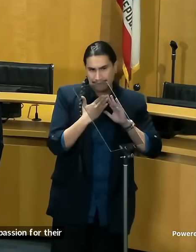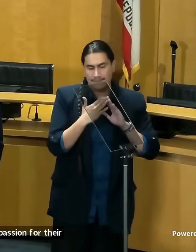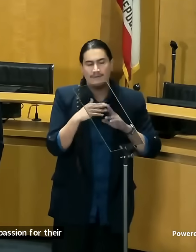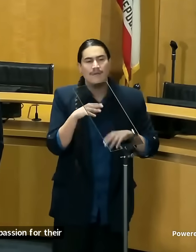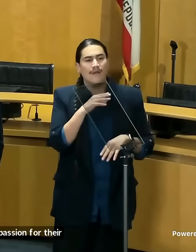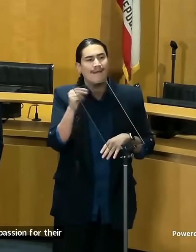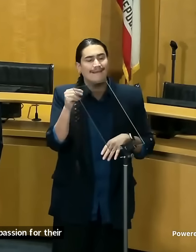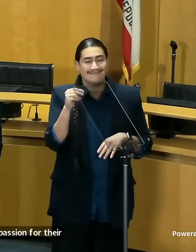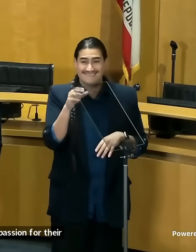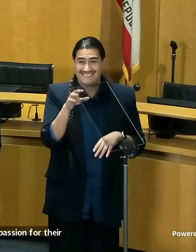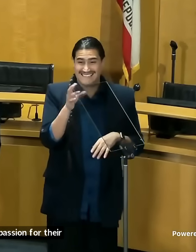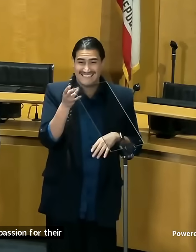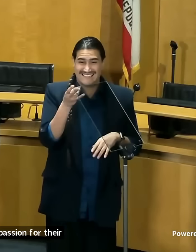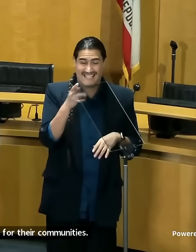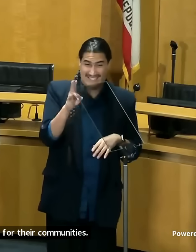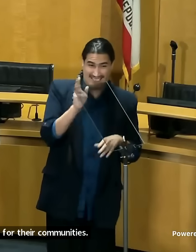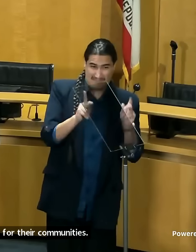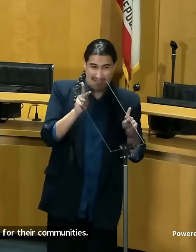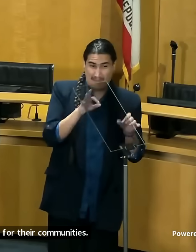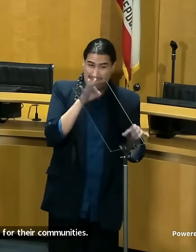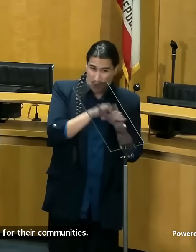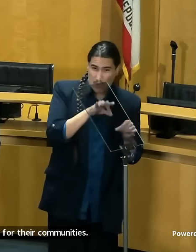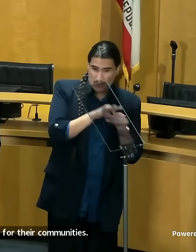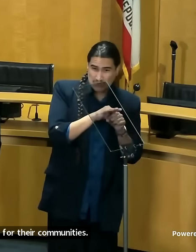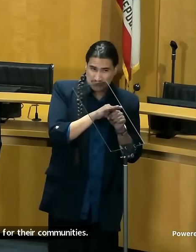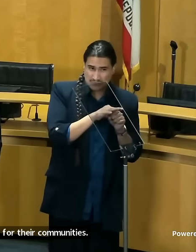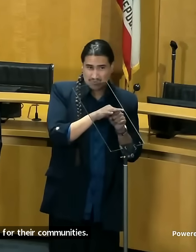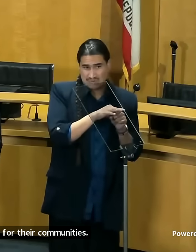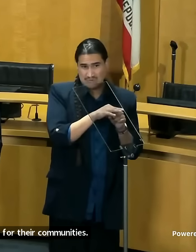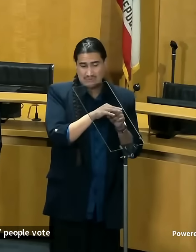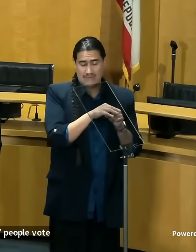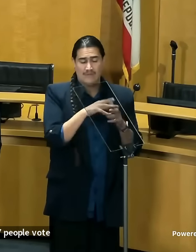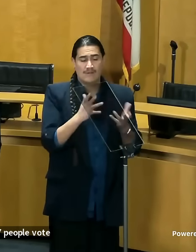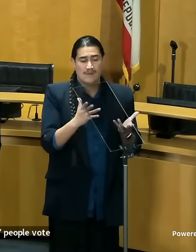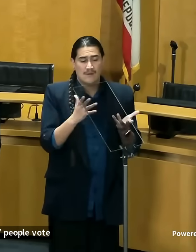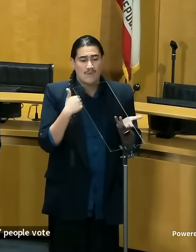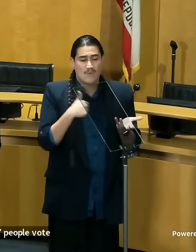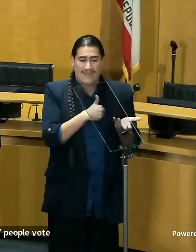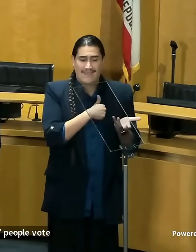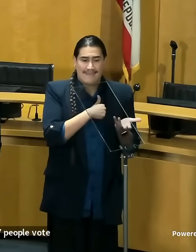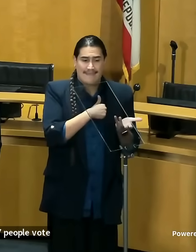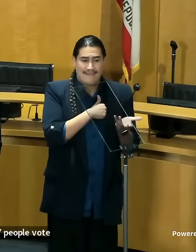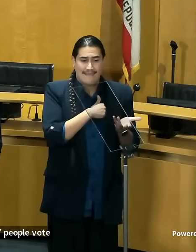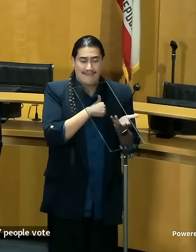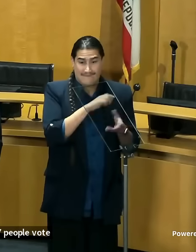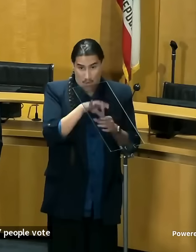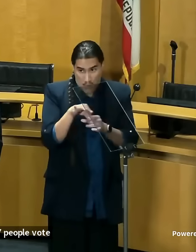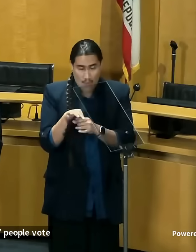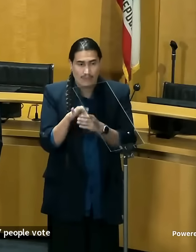though 17 people vote, we became